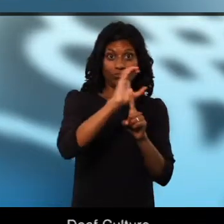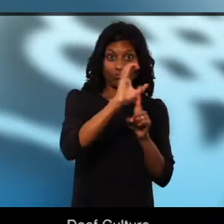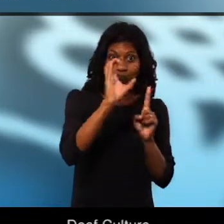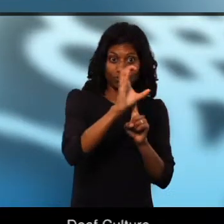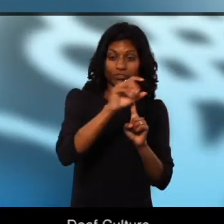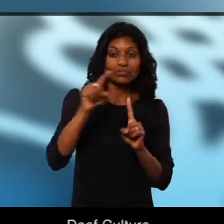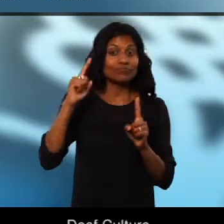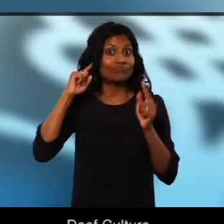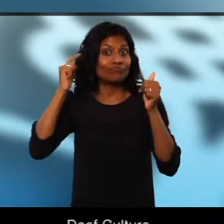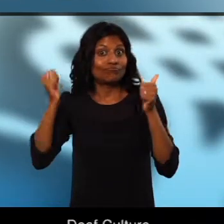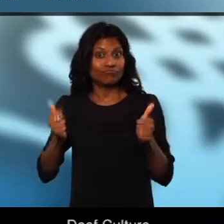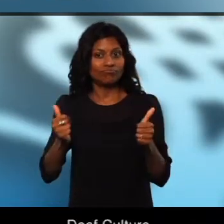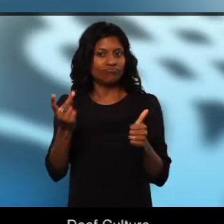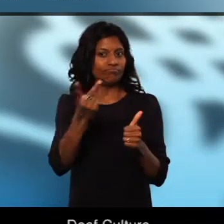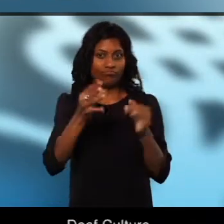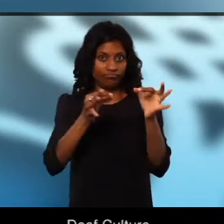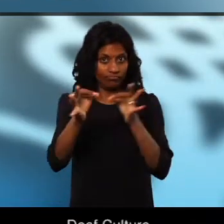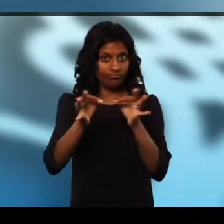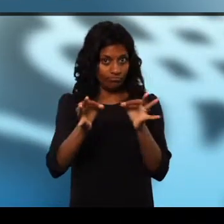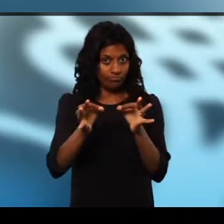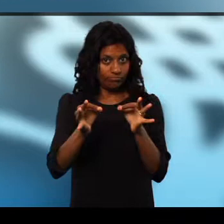Deaf culture and hearing loss.